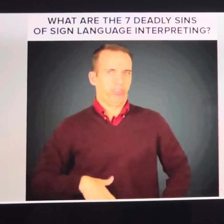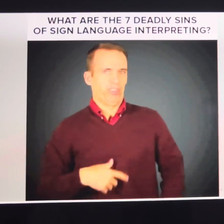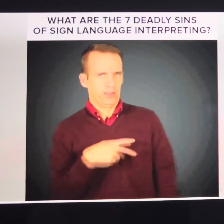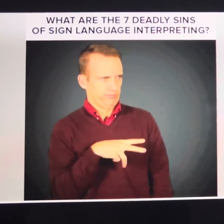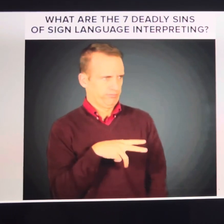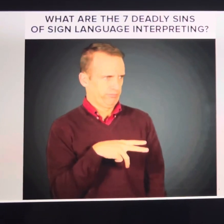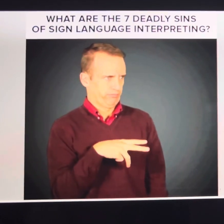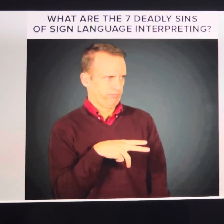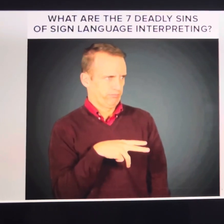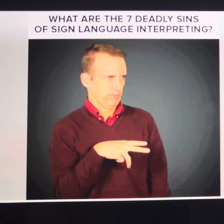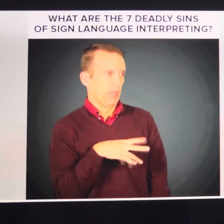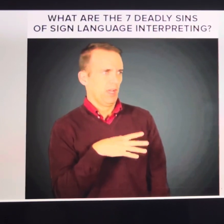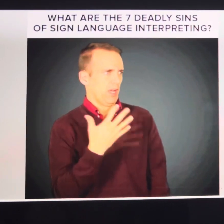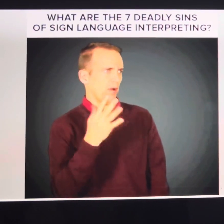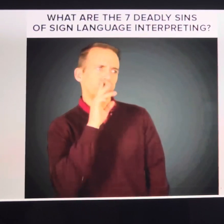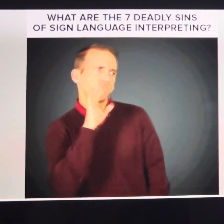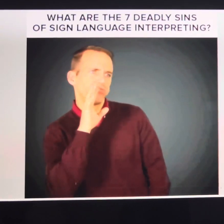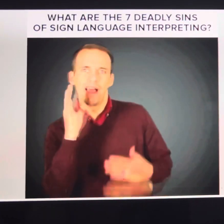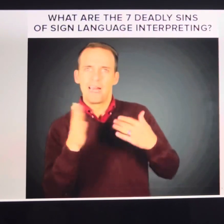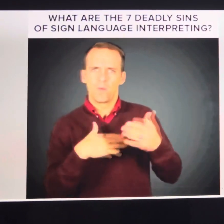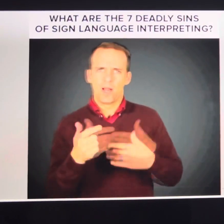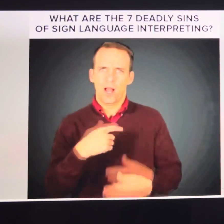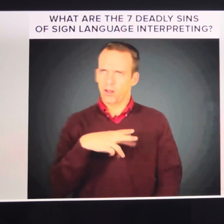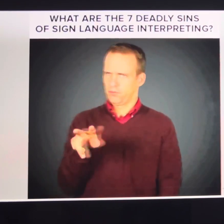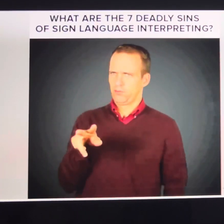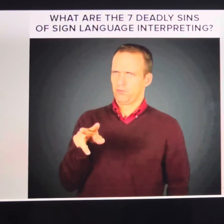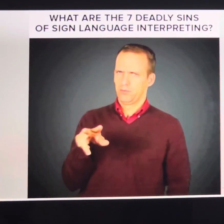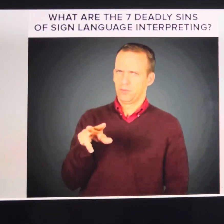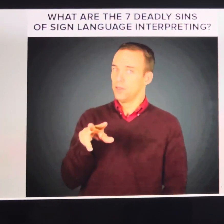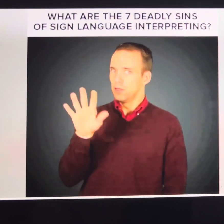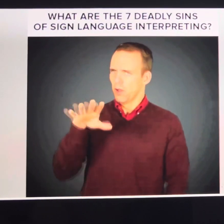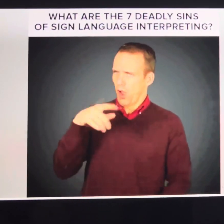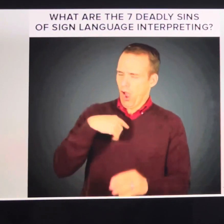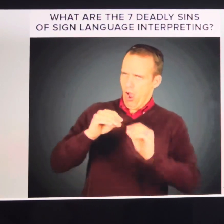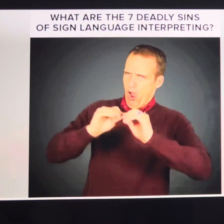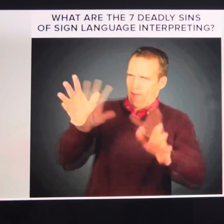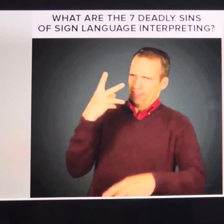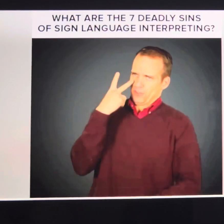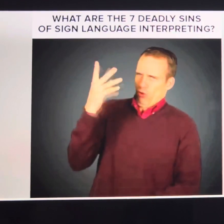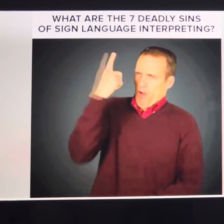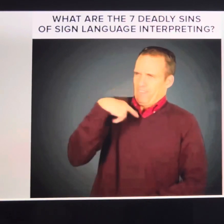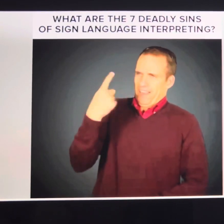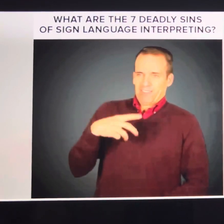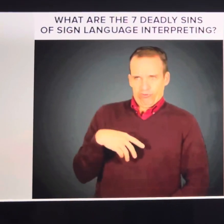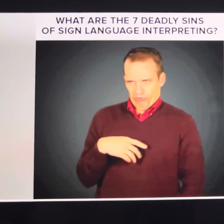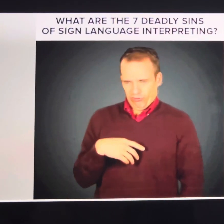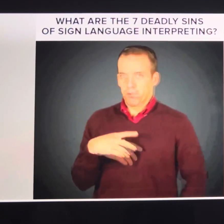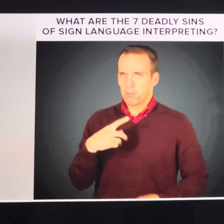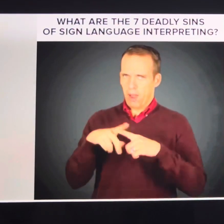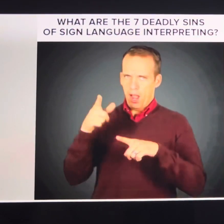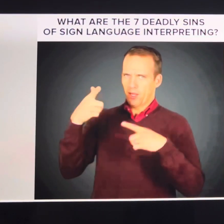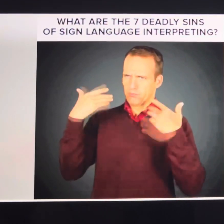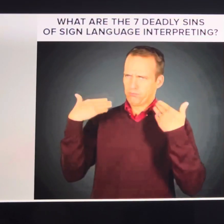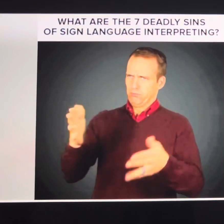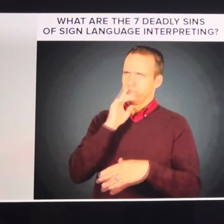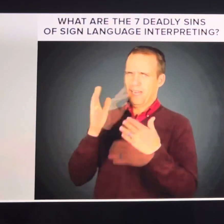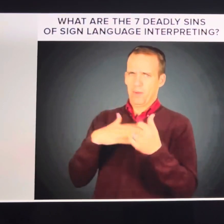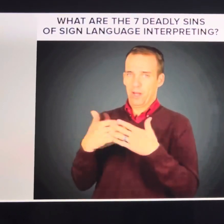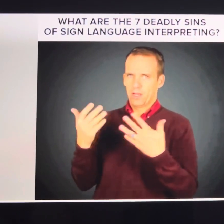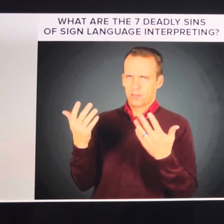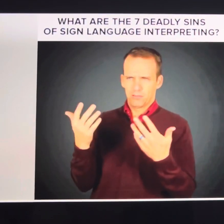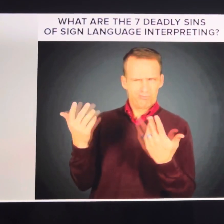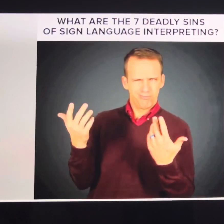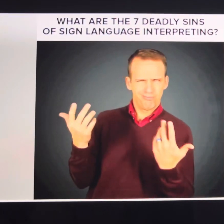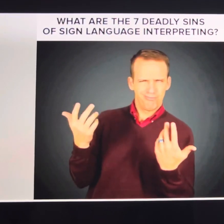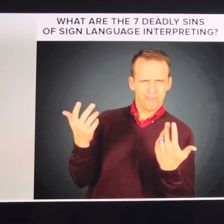you need to make an obvious facial expression of you're not sure. Don't let them continue talking anyway. If your facial expression